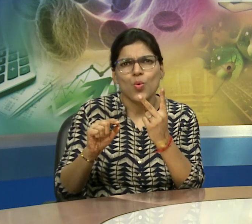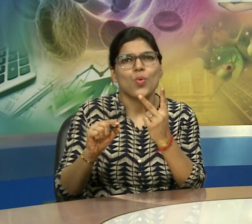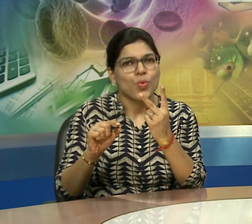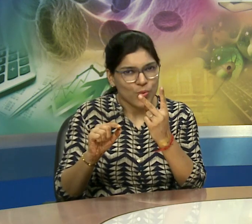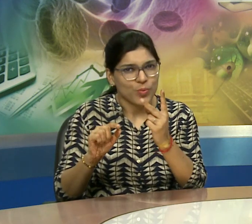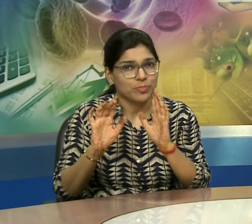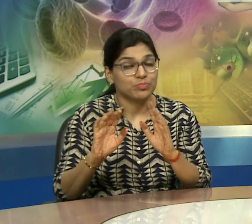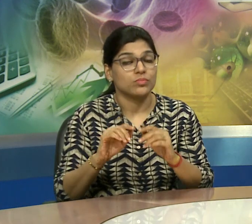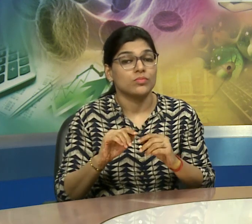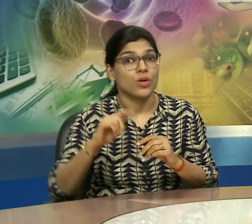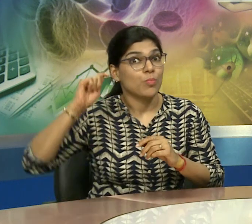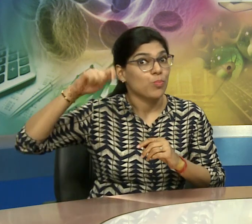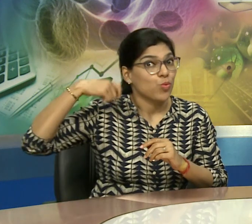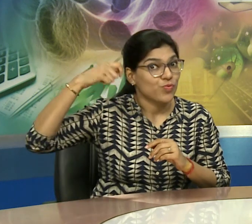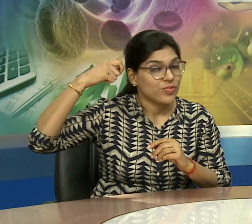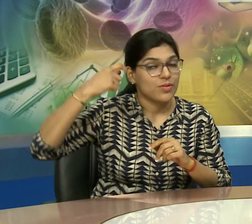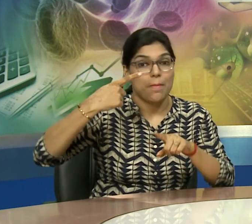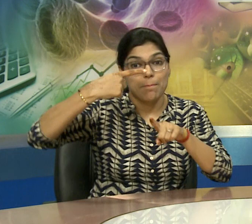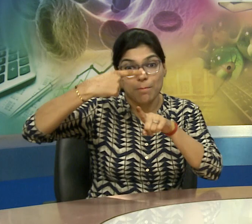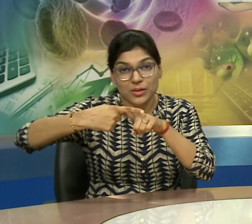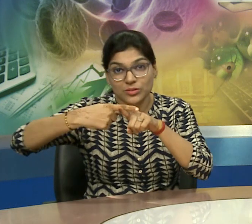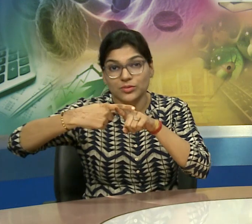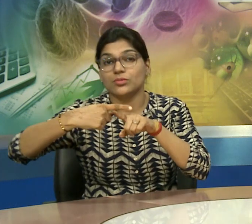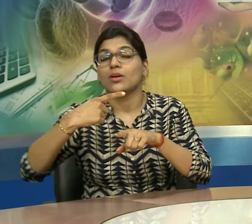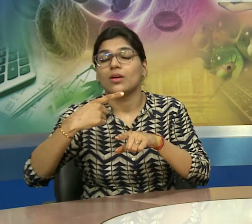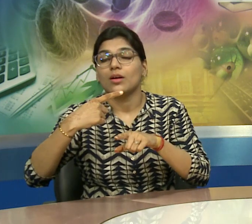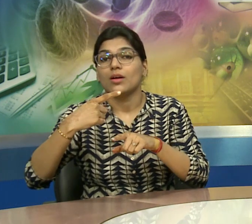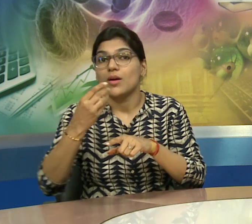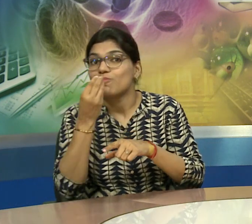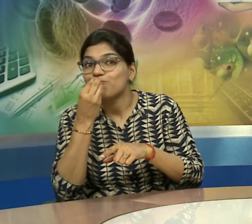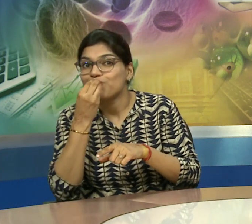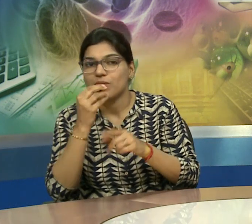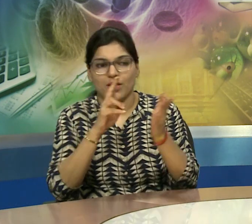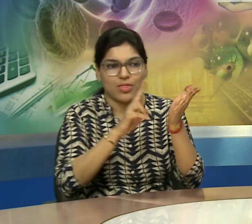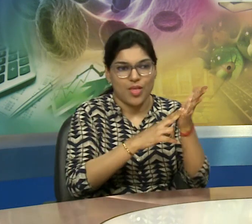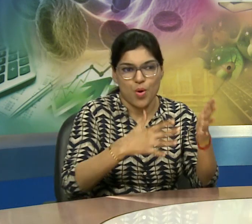There are two sentences. First, we will go for a movie